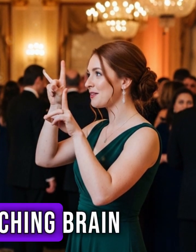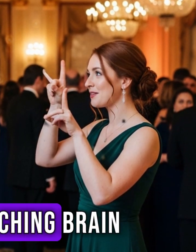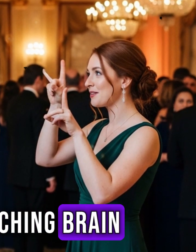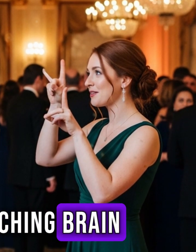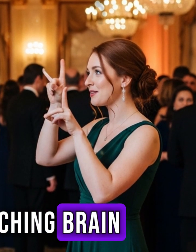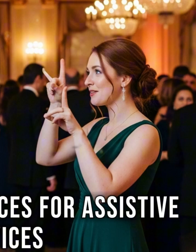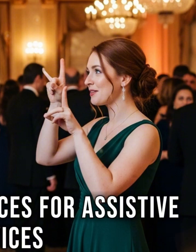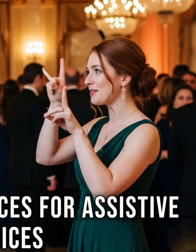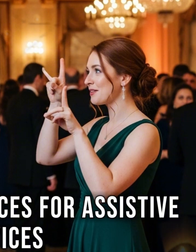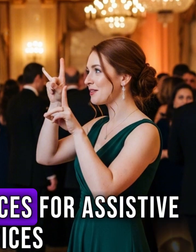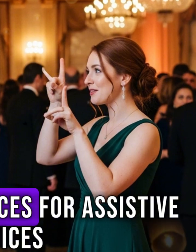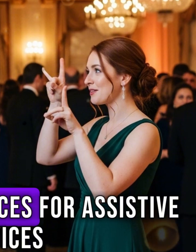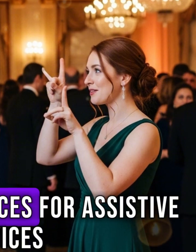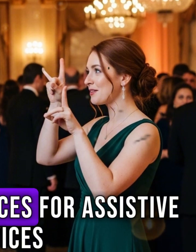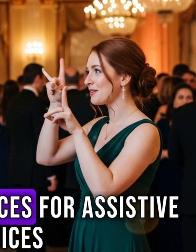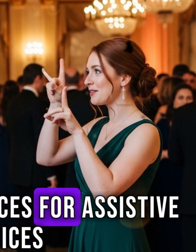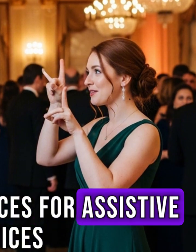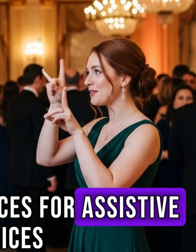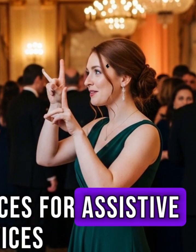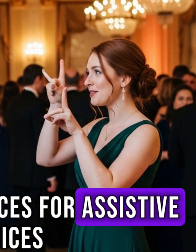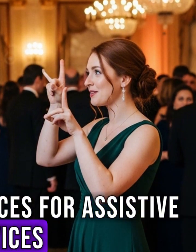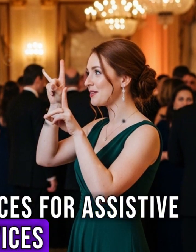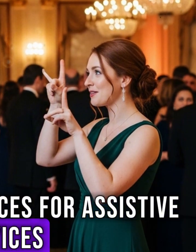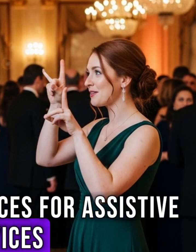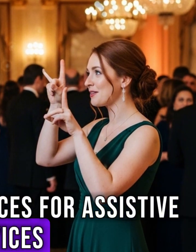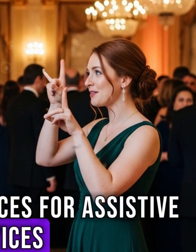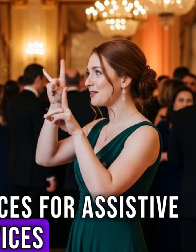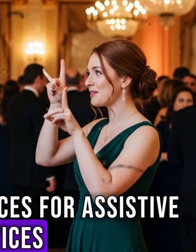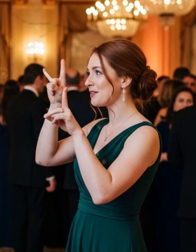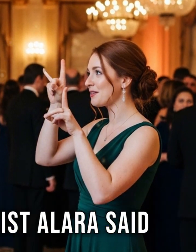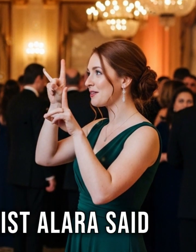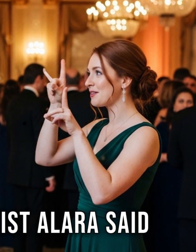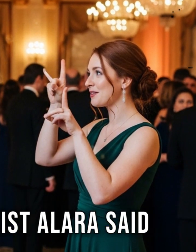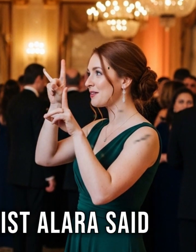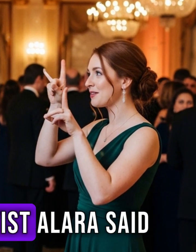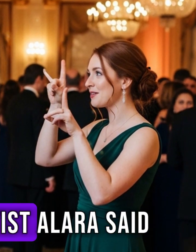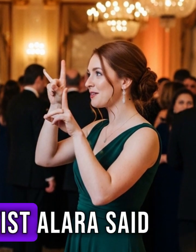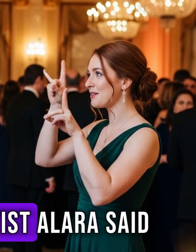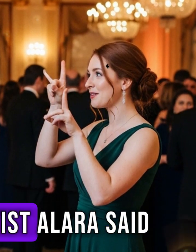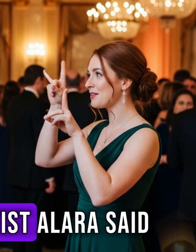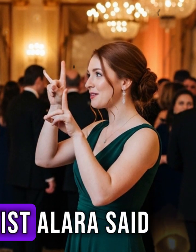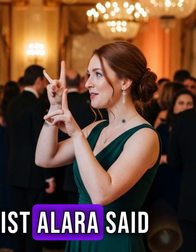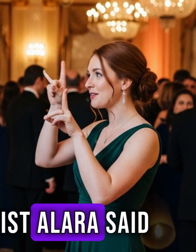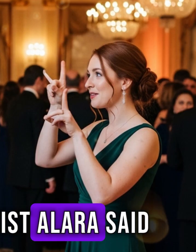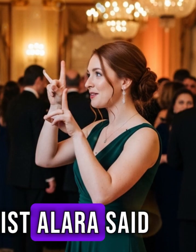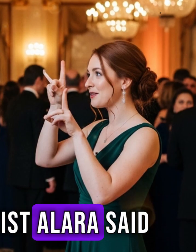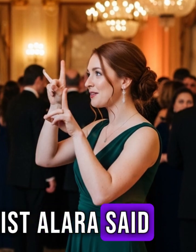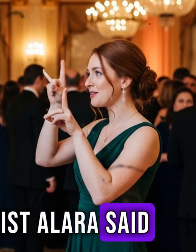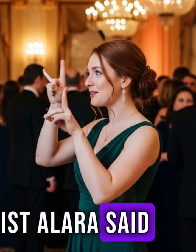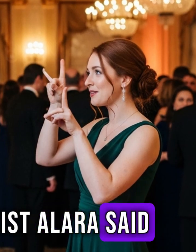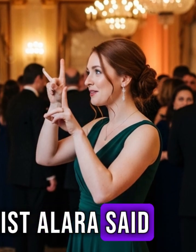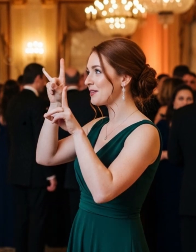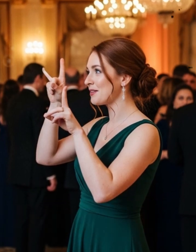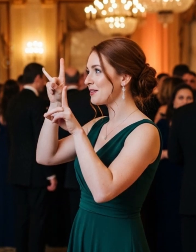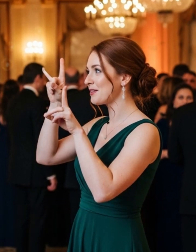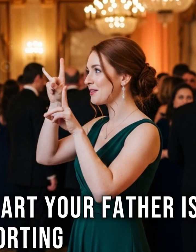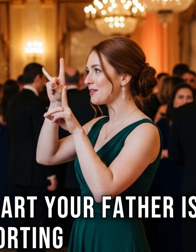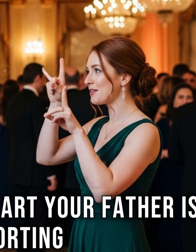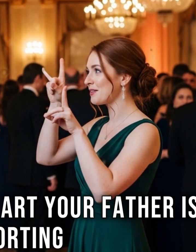researching brain-machine interfaces for assistive devices." "A tech scientist," Elara said. "A